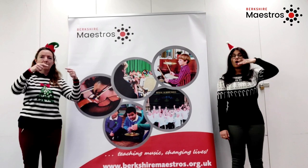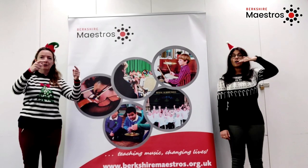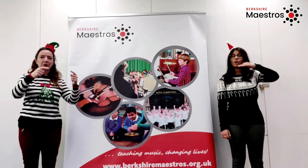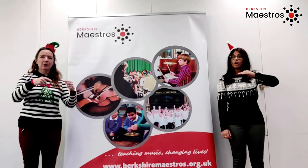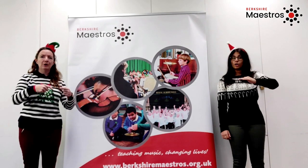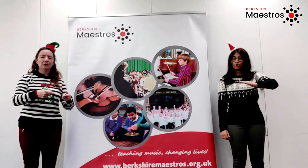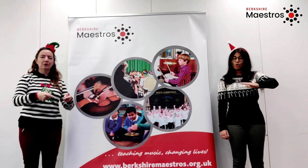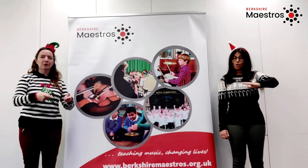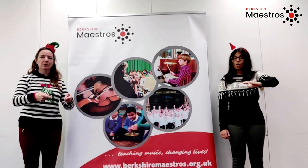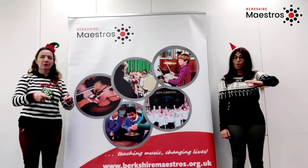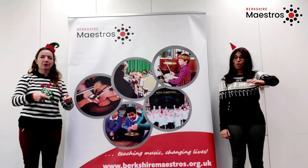long ago.